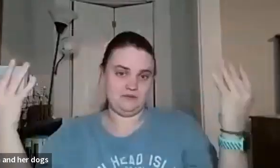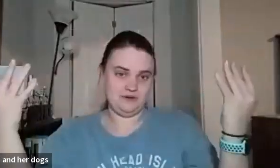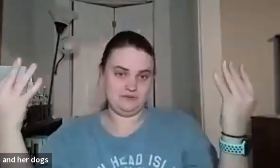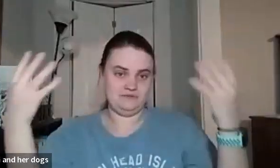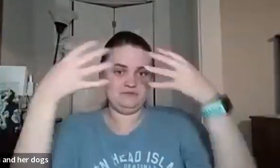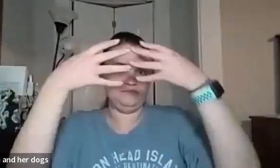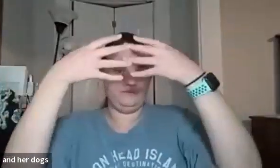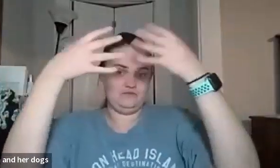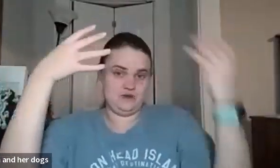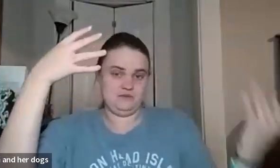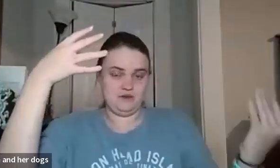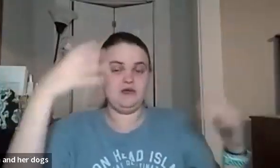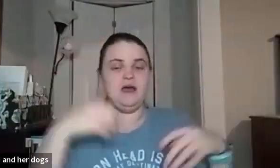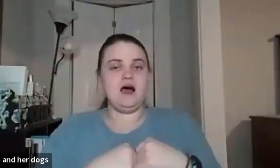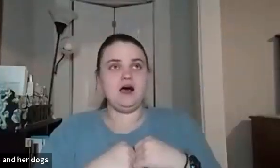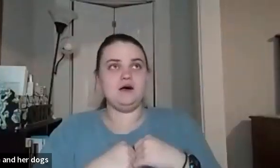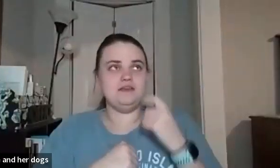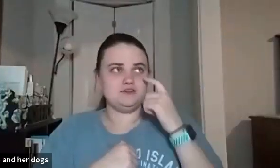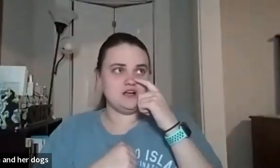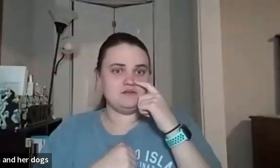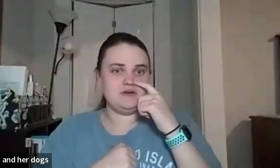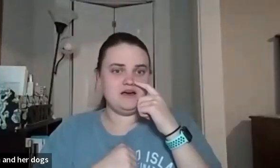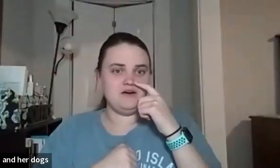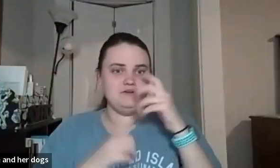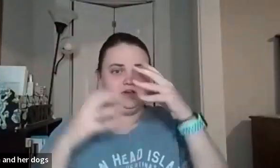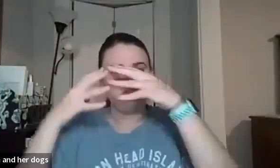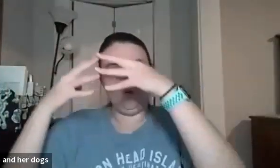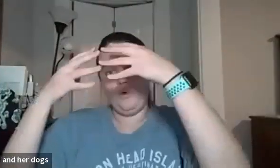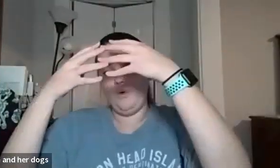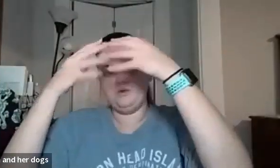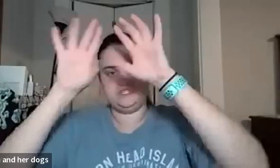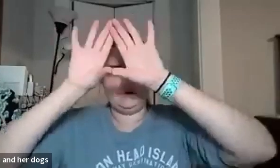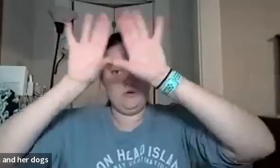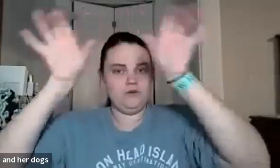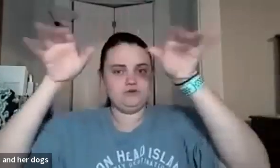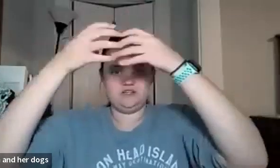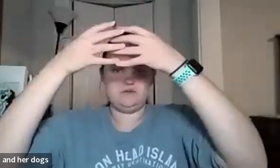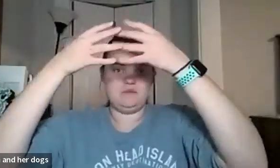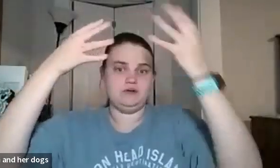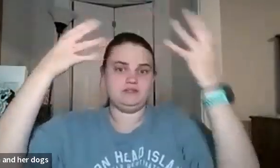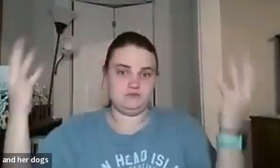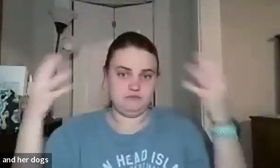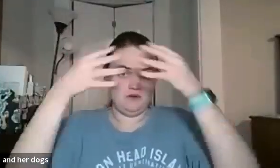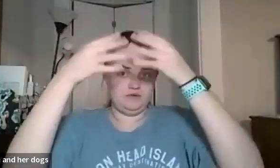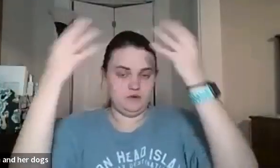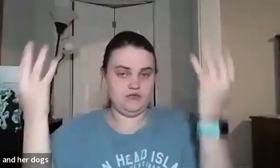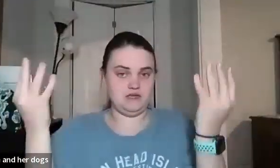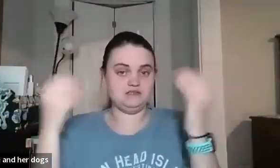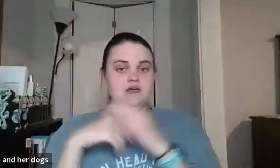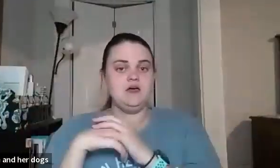rainbow, rainbow. If you're talking about the whole motion of the rainbow, it's rainbow with both hands.